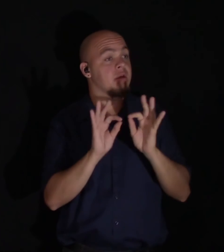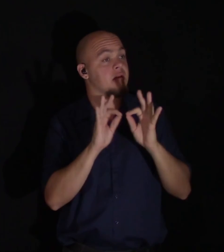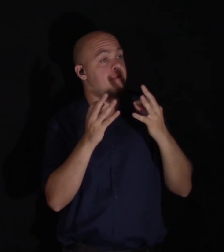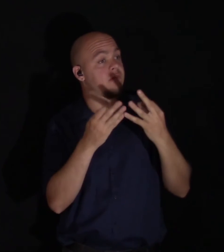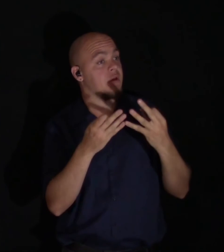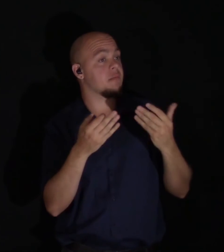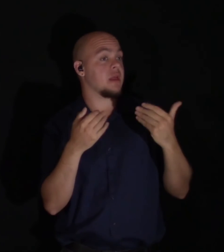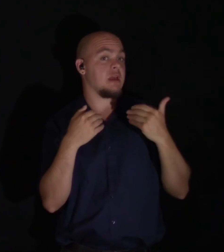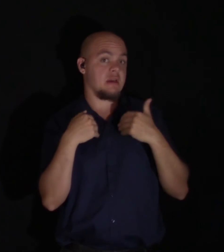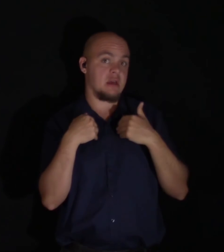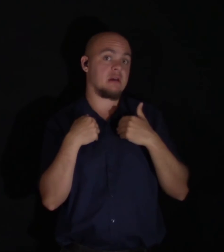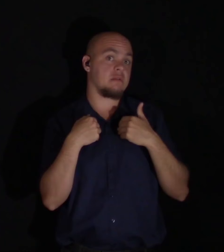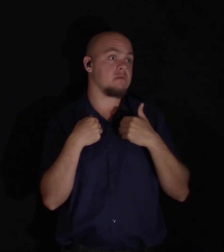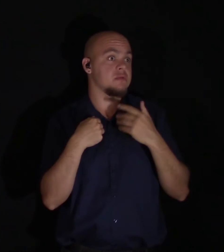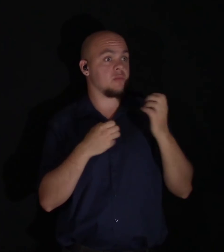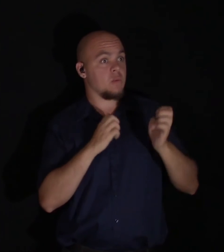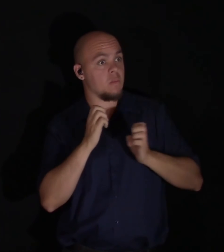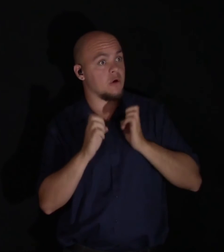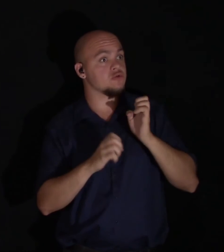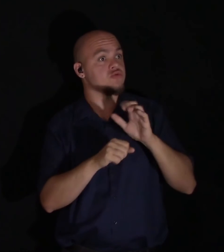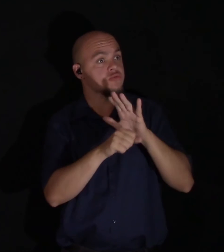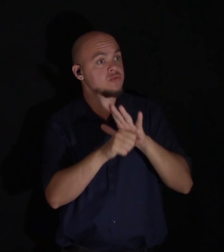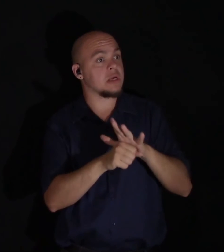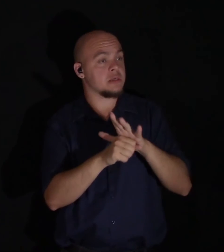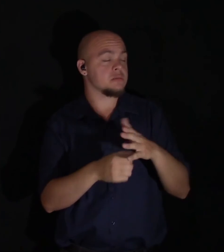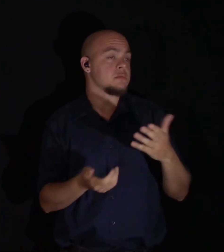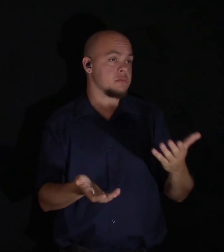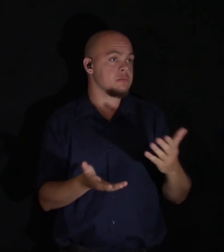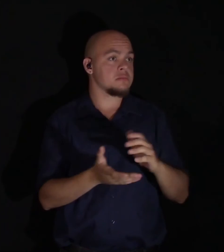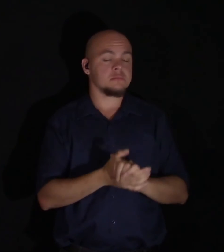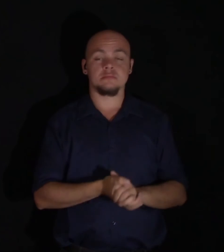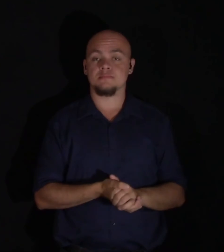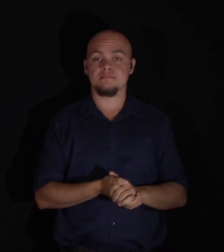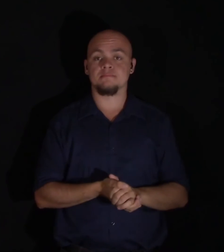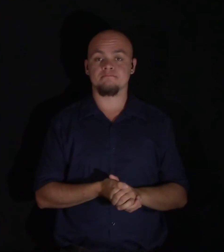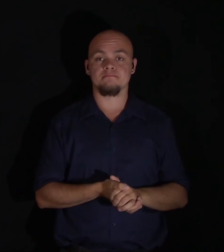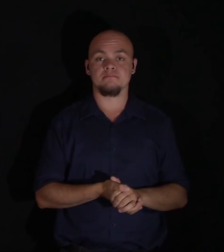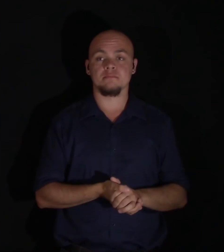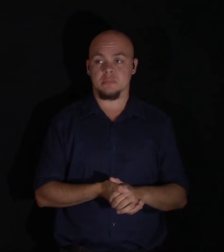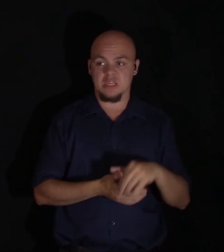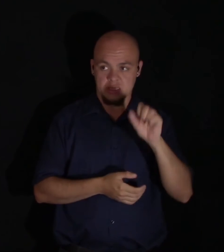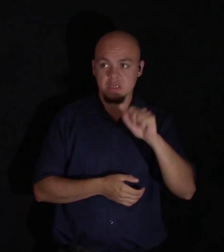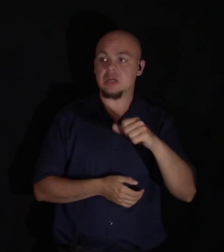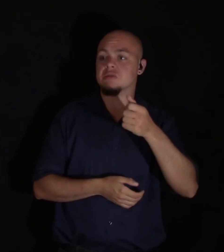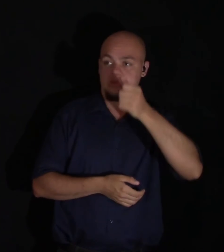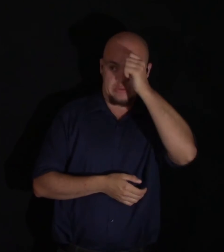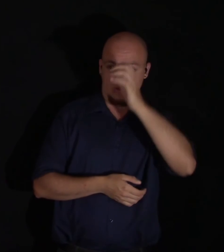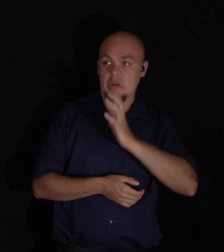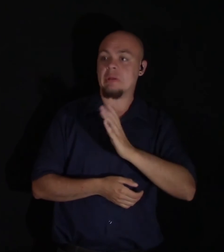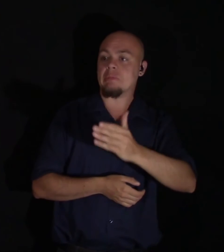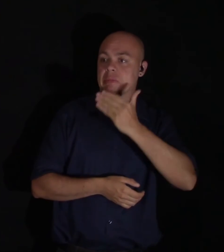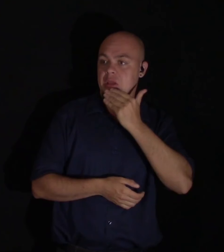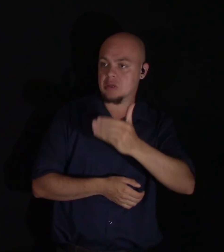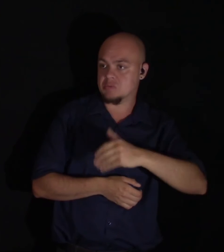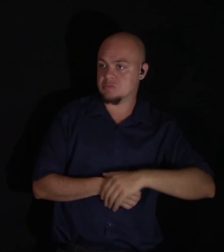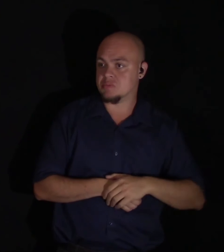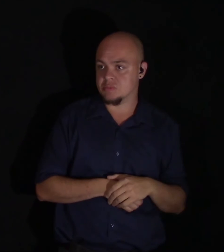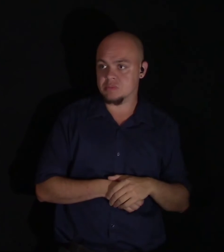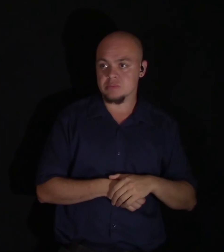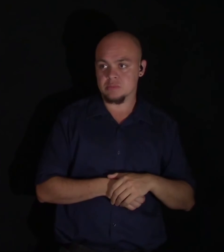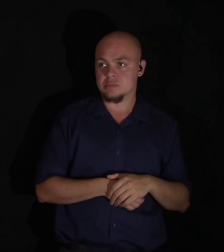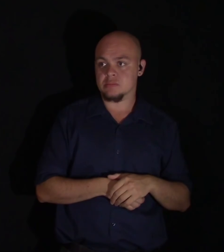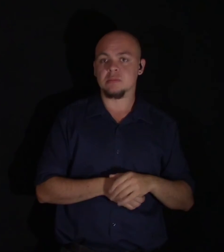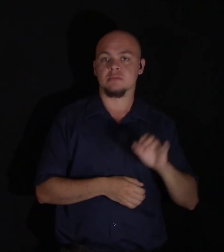some ramifications, those sort of things, okay? And he's, yes, sir, I understand, thank you, that